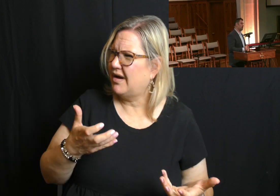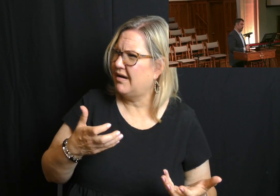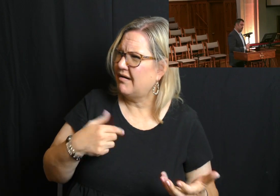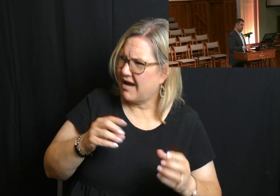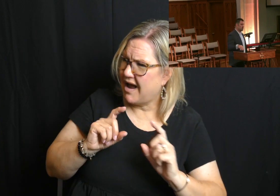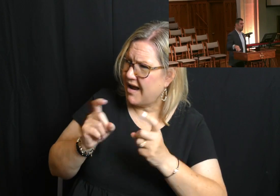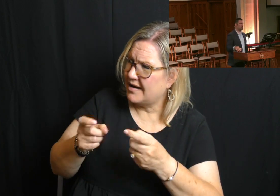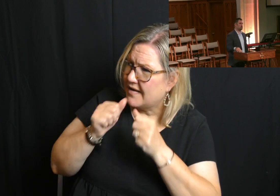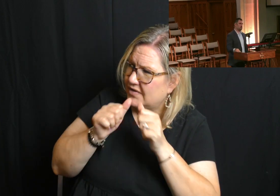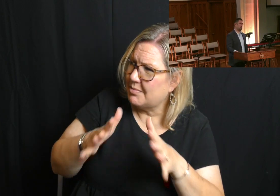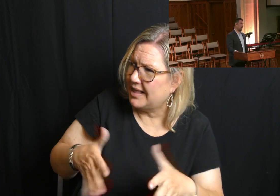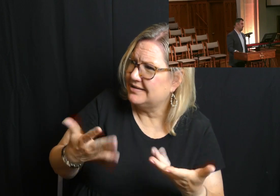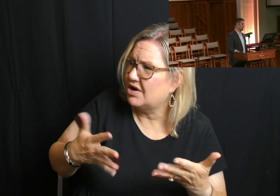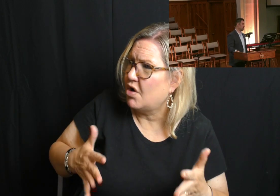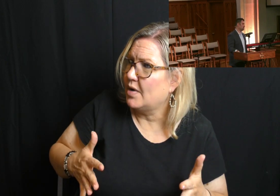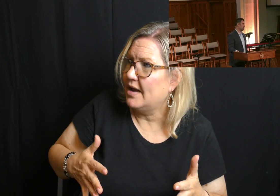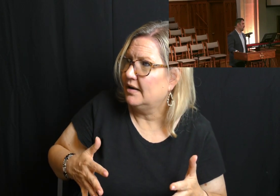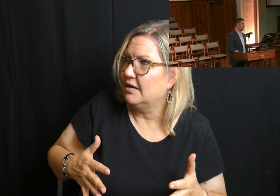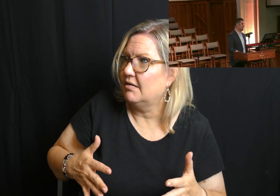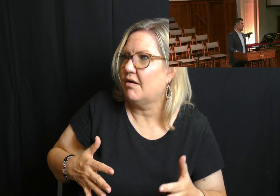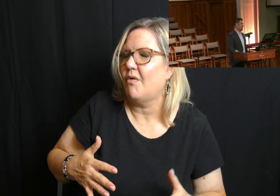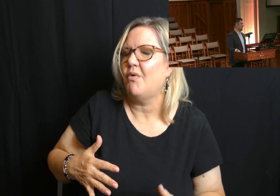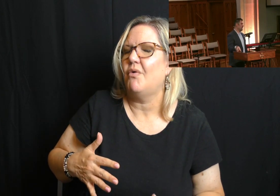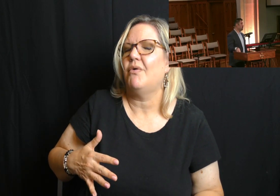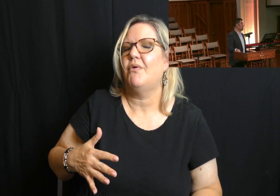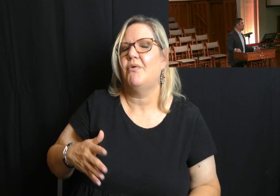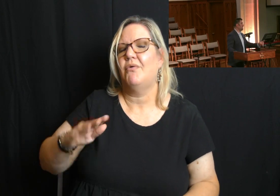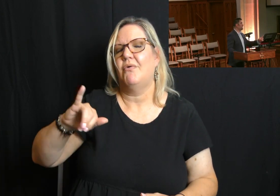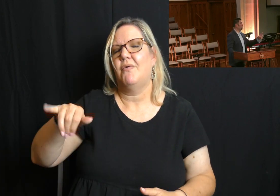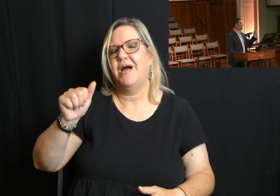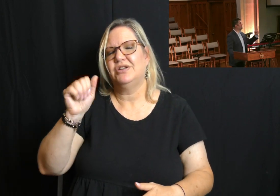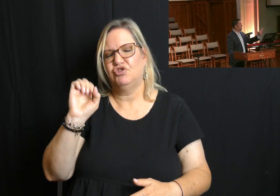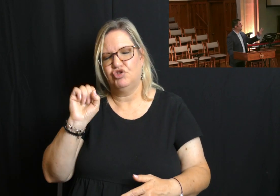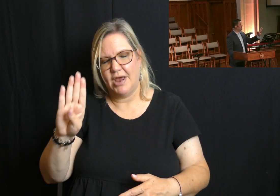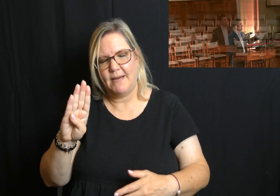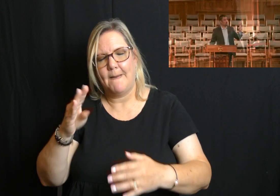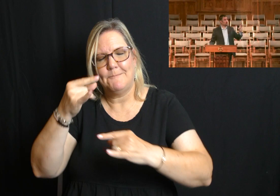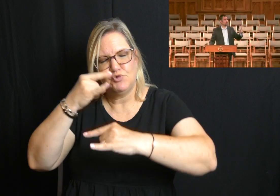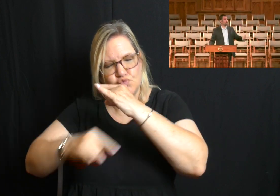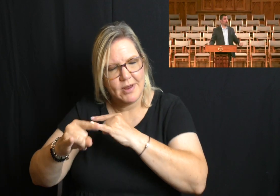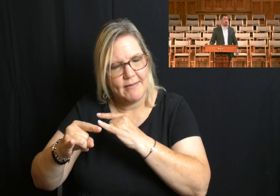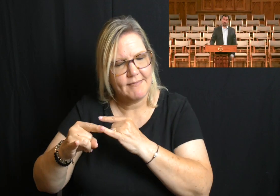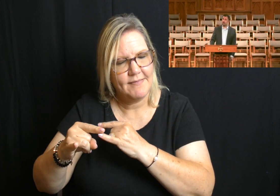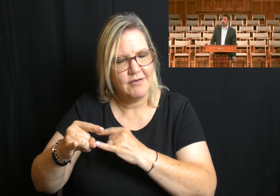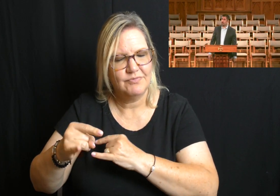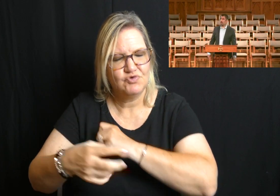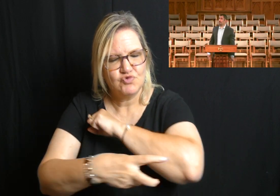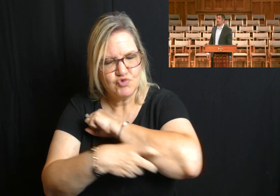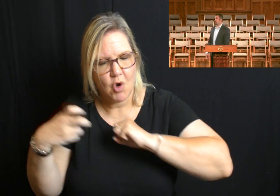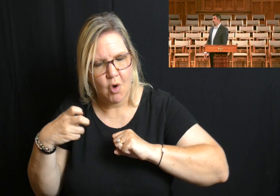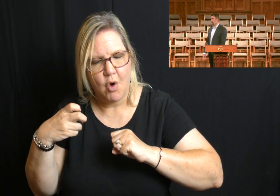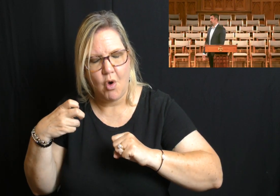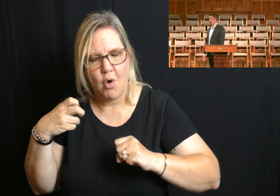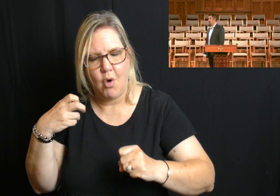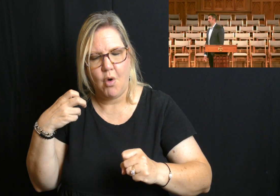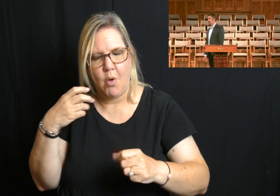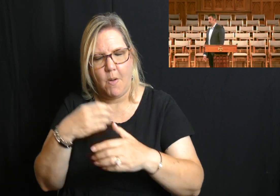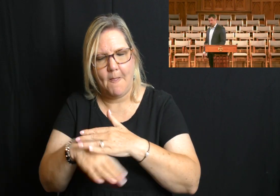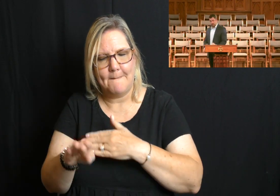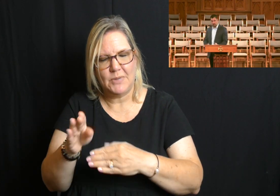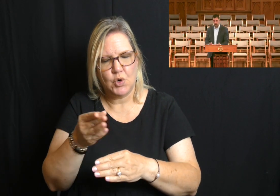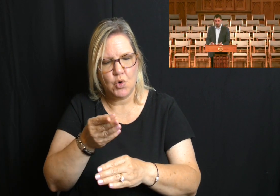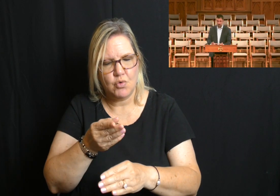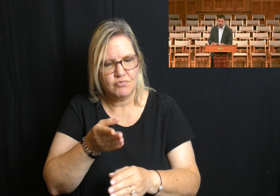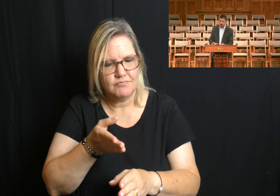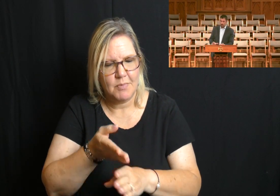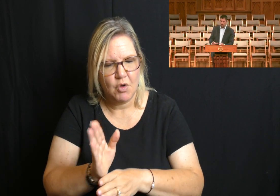now Esau is really mad, right? He got swindled by his brother twice. He's out for revenge. So